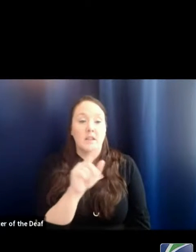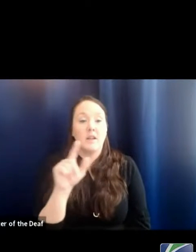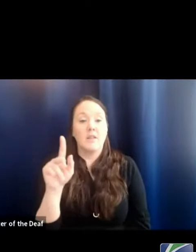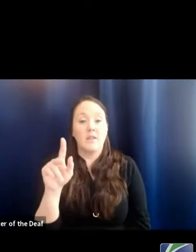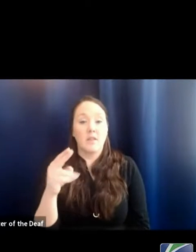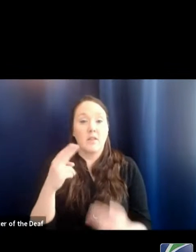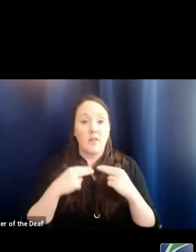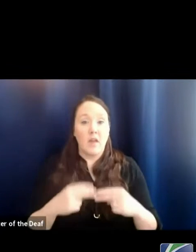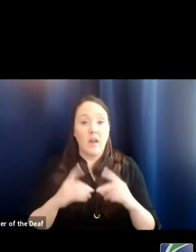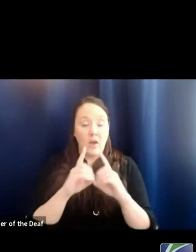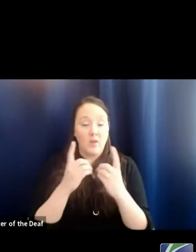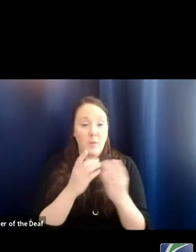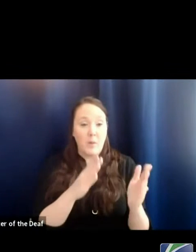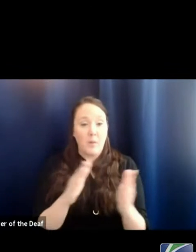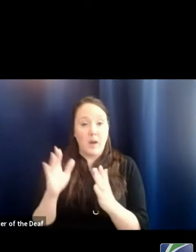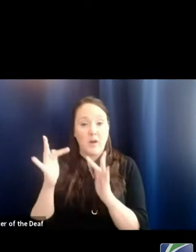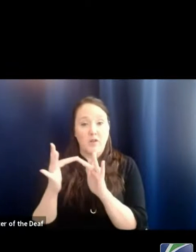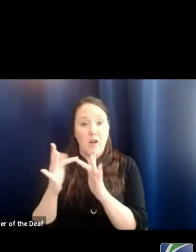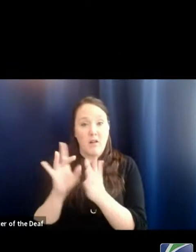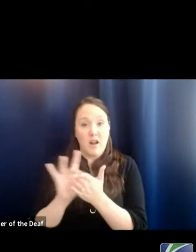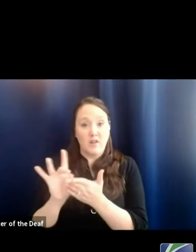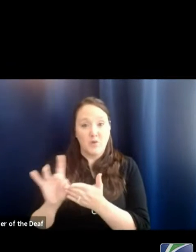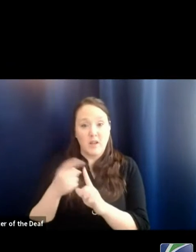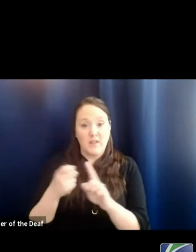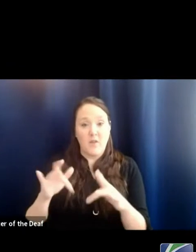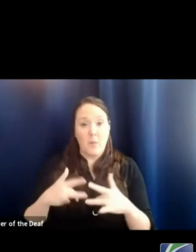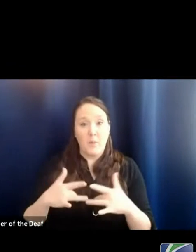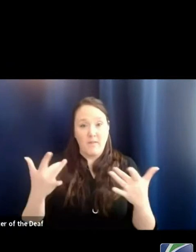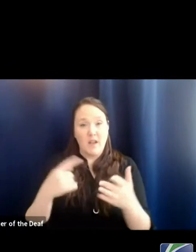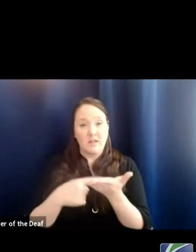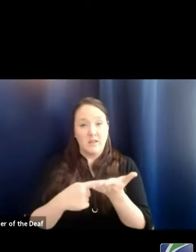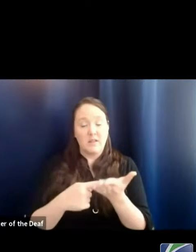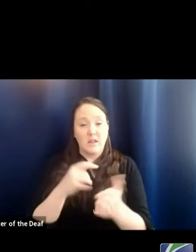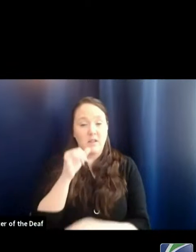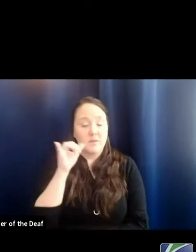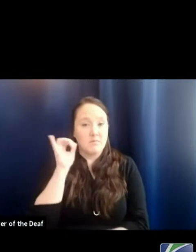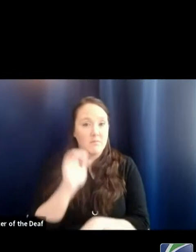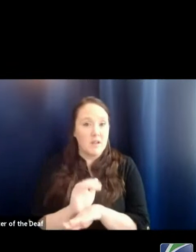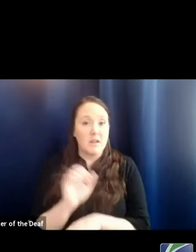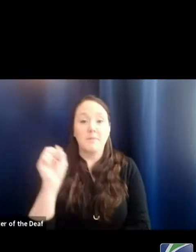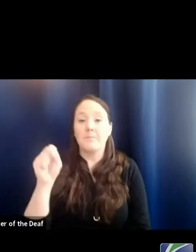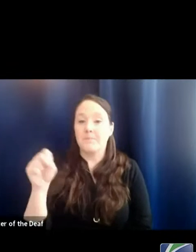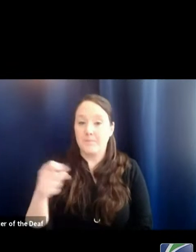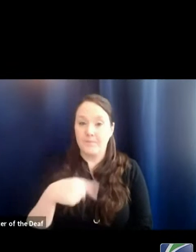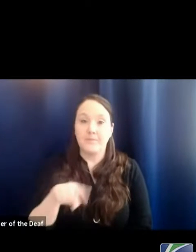department prepared to contact trace from events that was talked about last night? Yes, we are. All